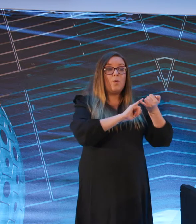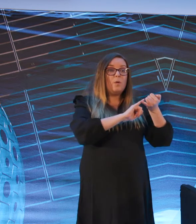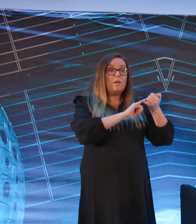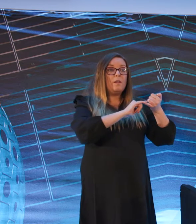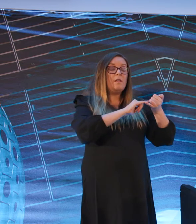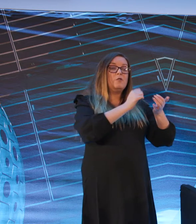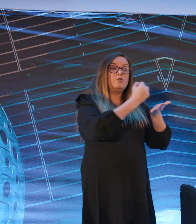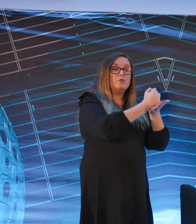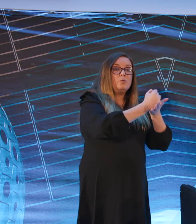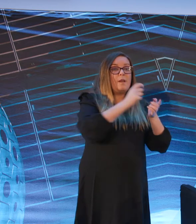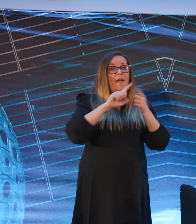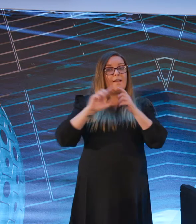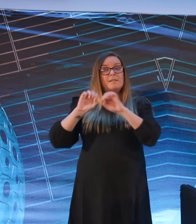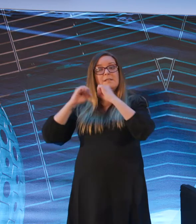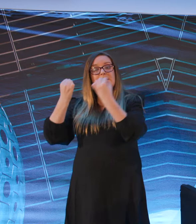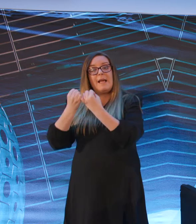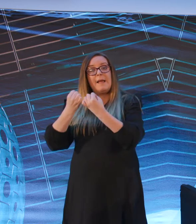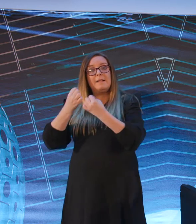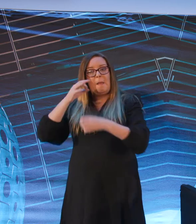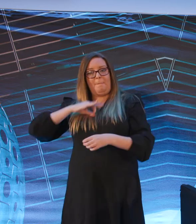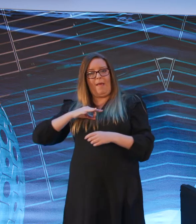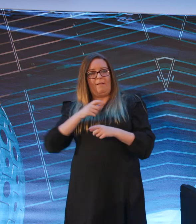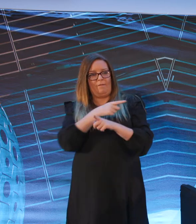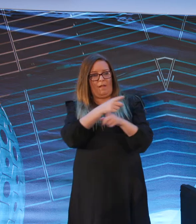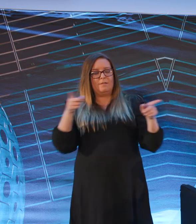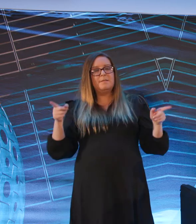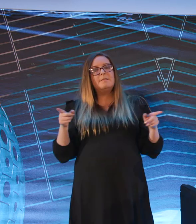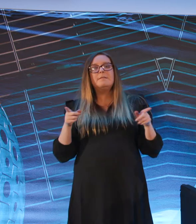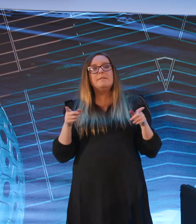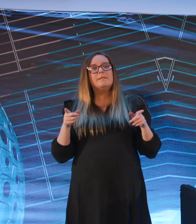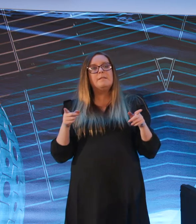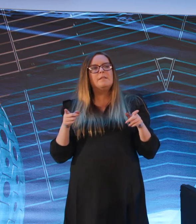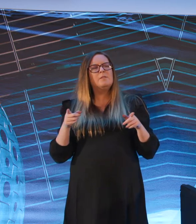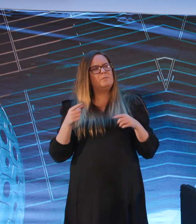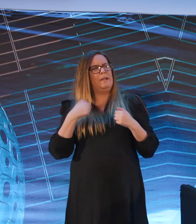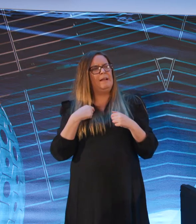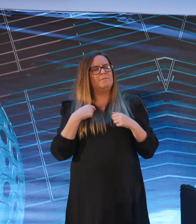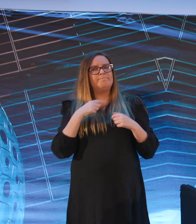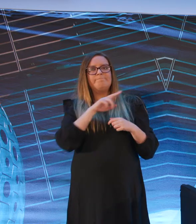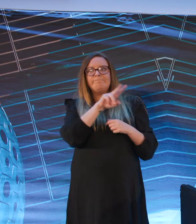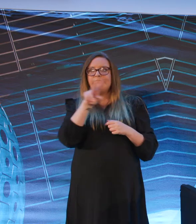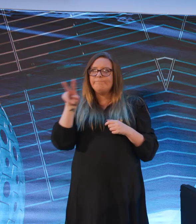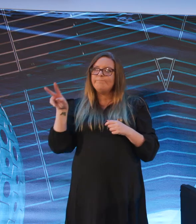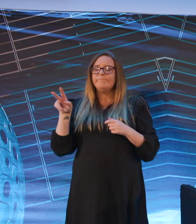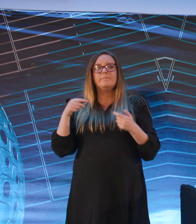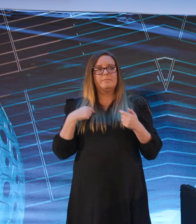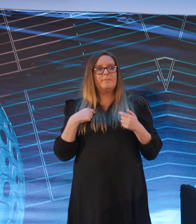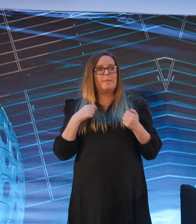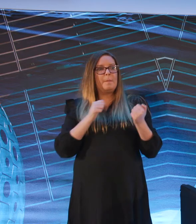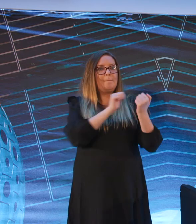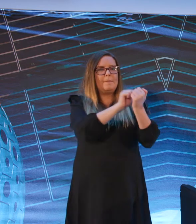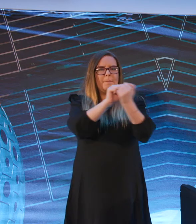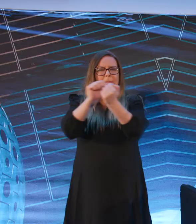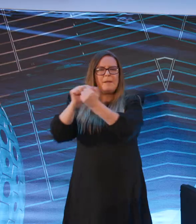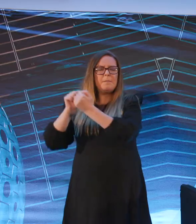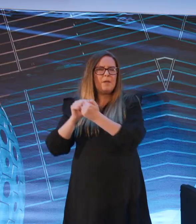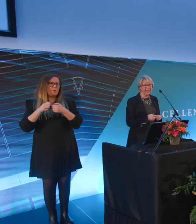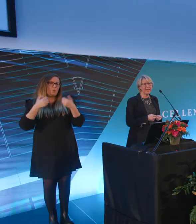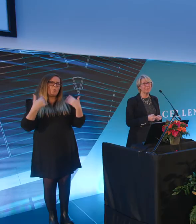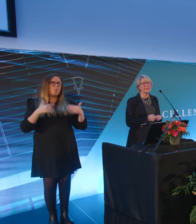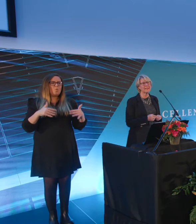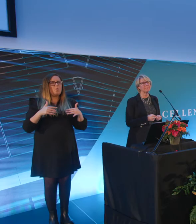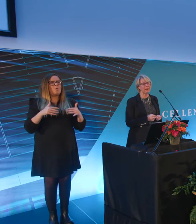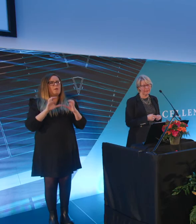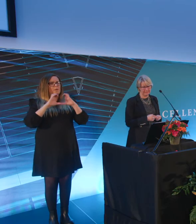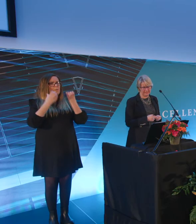society. So when I look around this room and meet our outstanding community members,